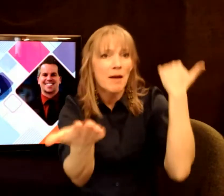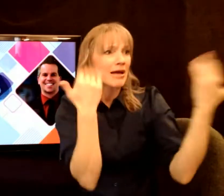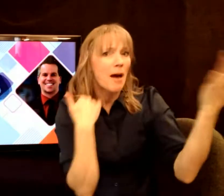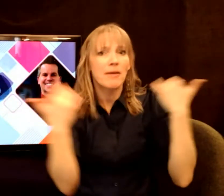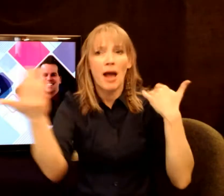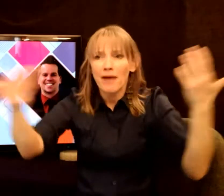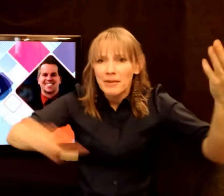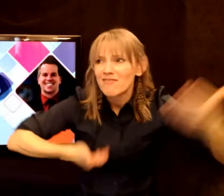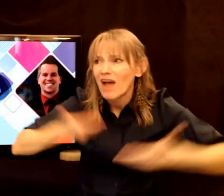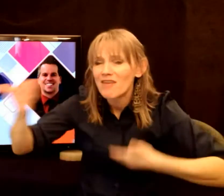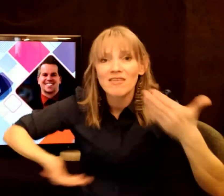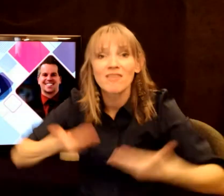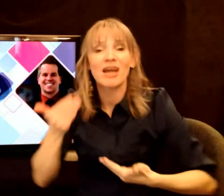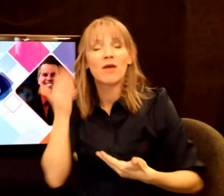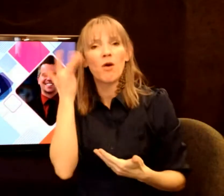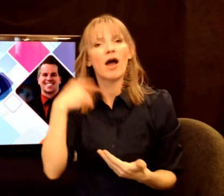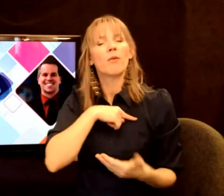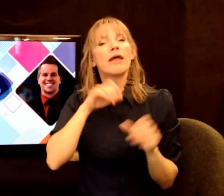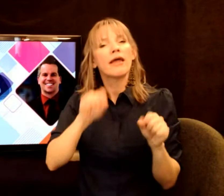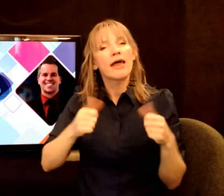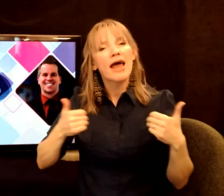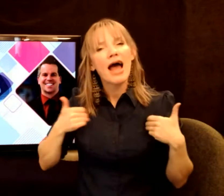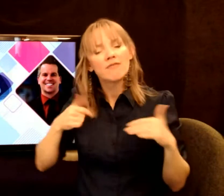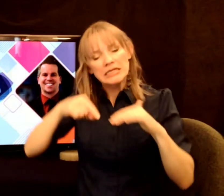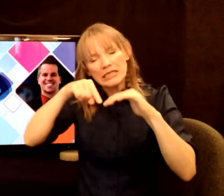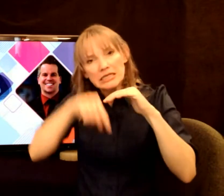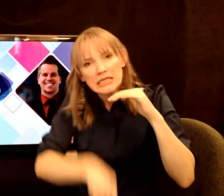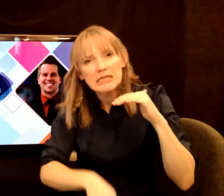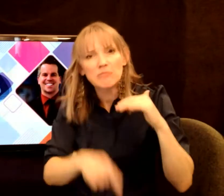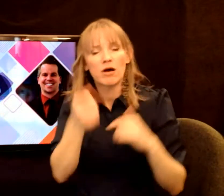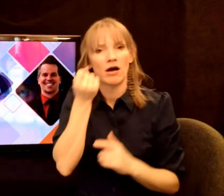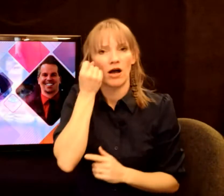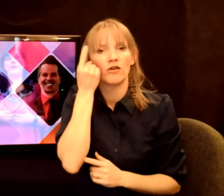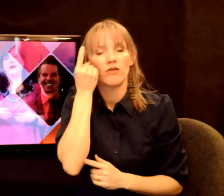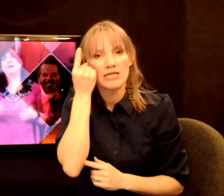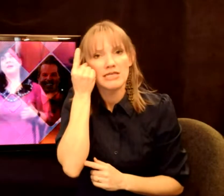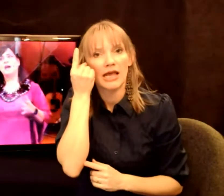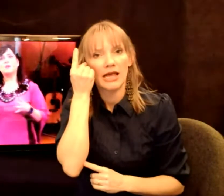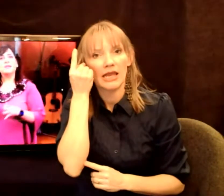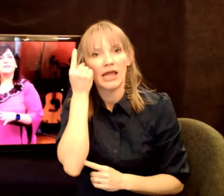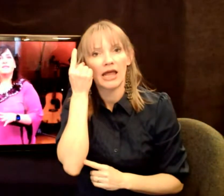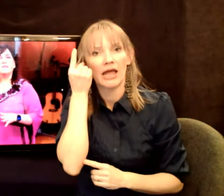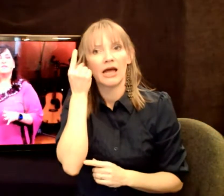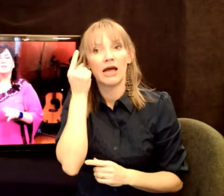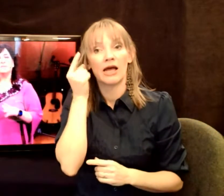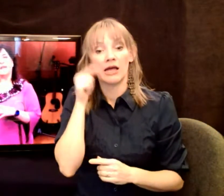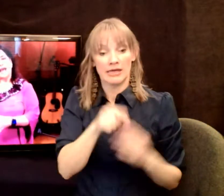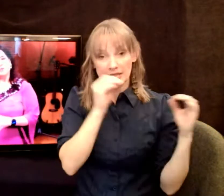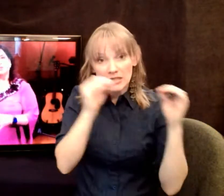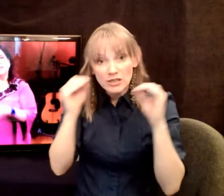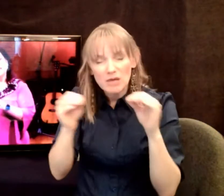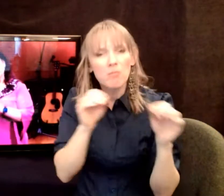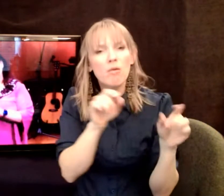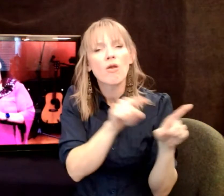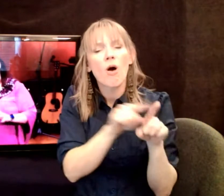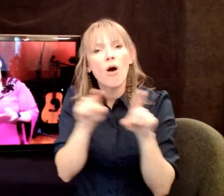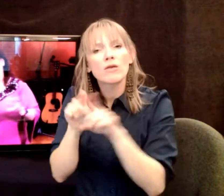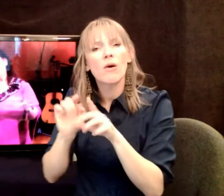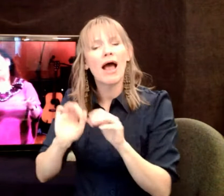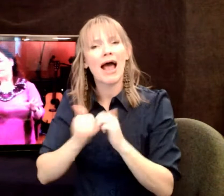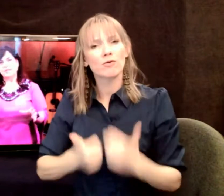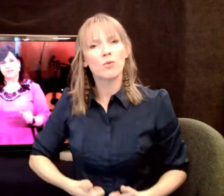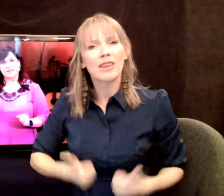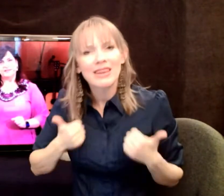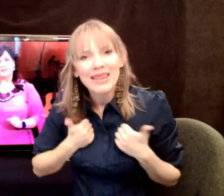we can have that kind of deepened understanding about not only these teachings, but how to live out